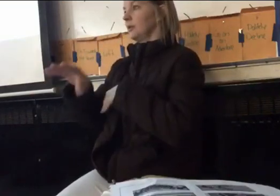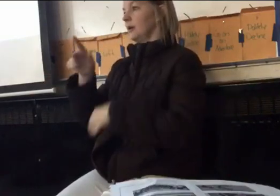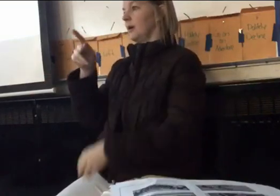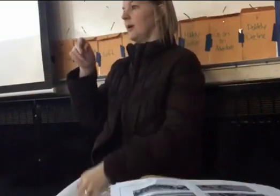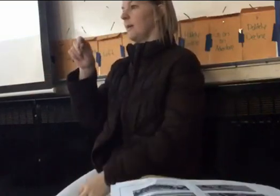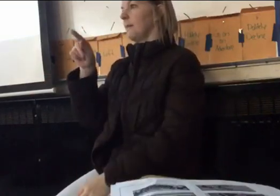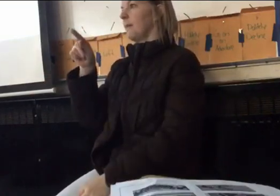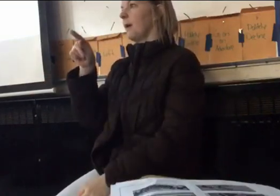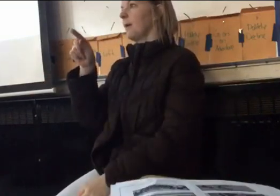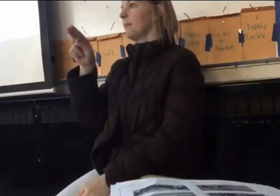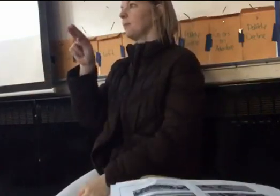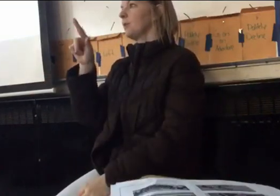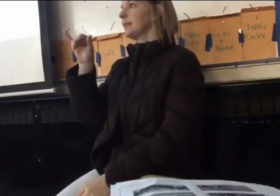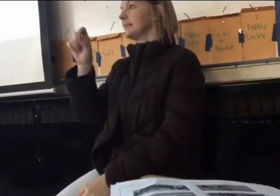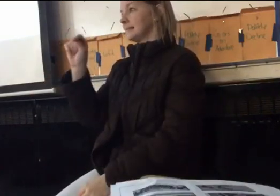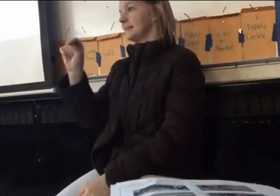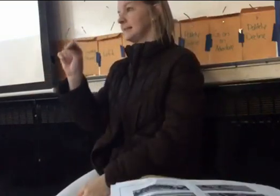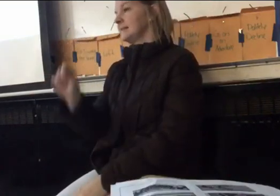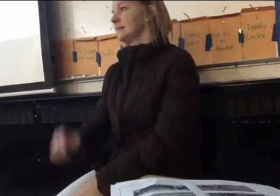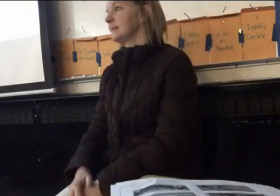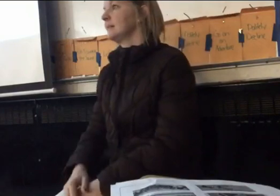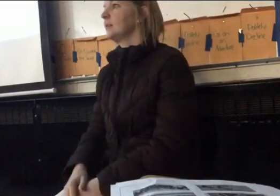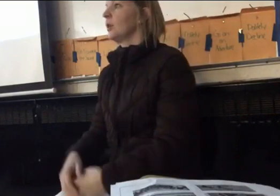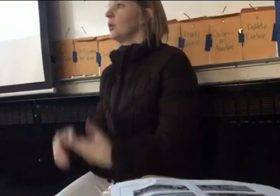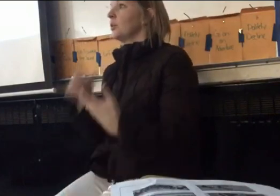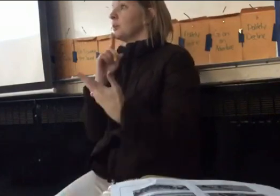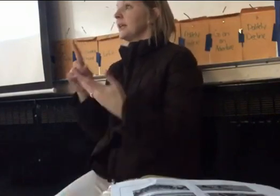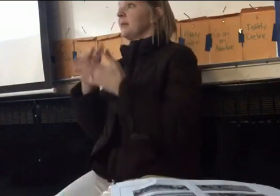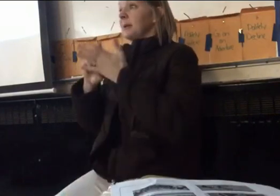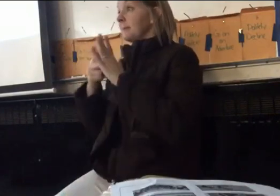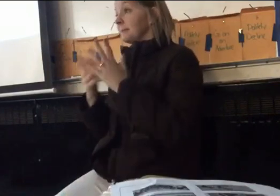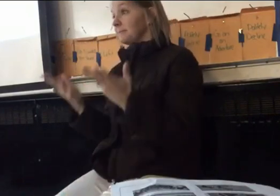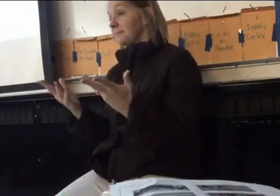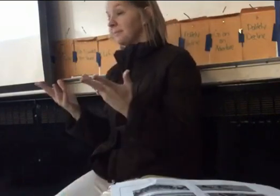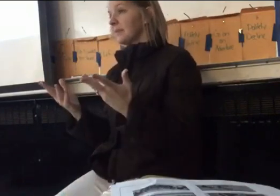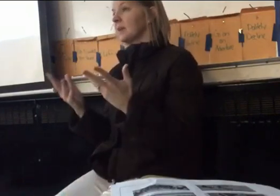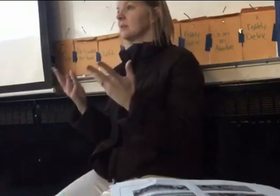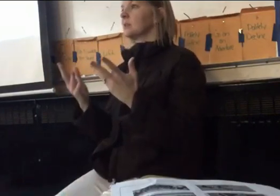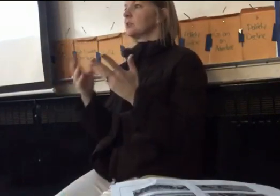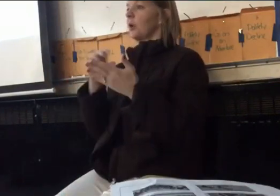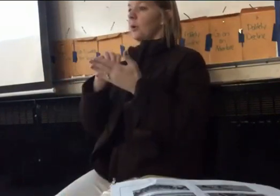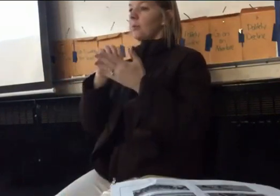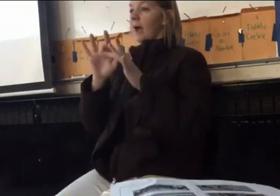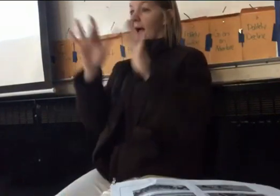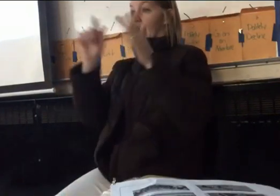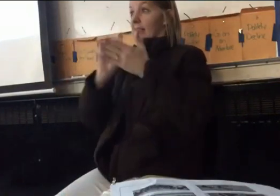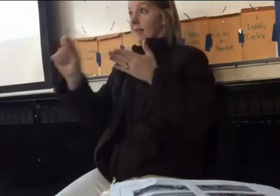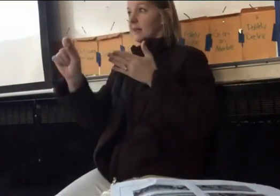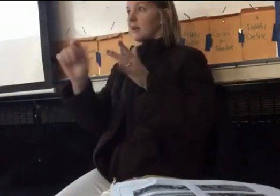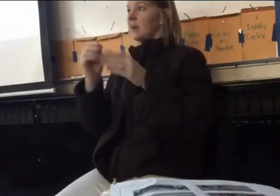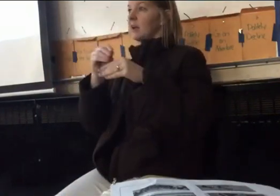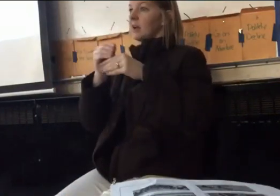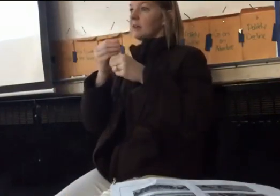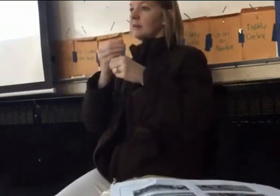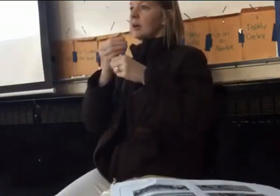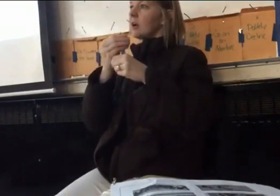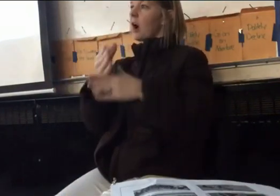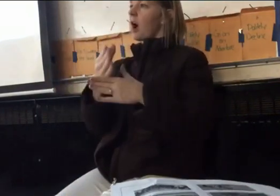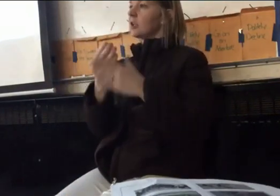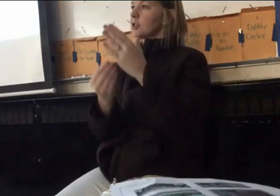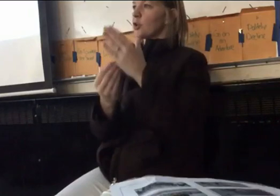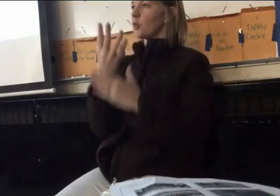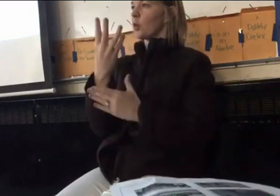all of them. Now, here's basically what's going to be. If you will highlight cause, the growth of